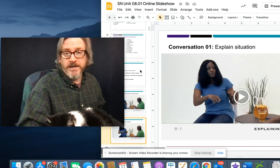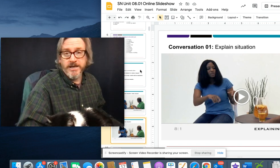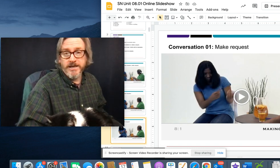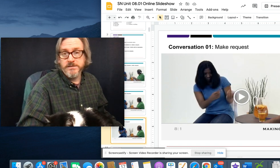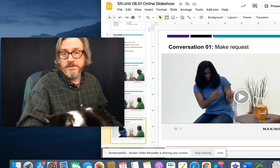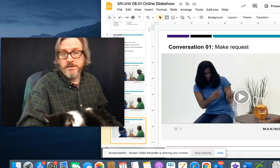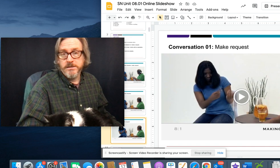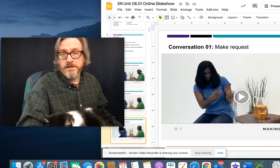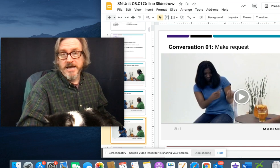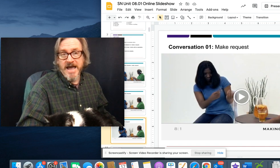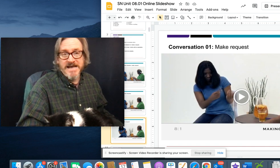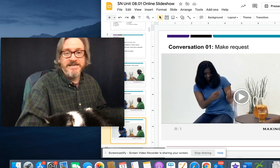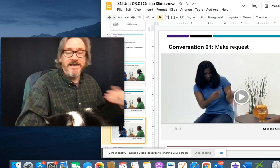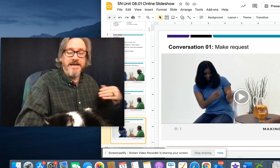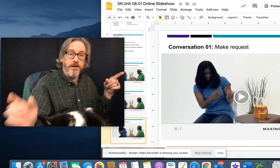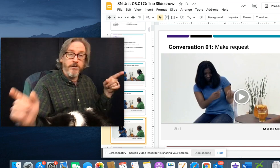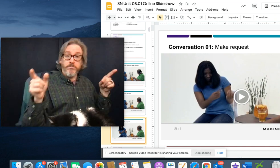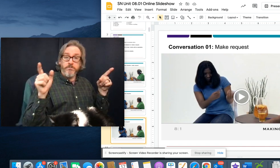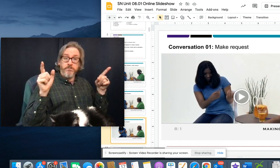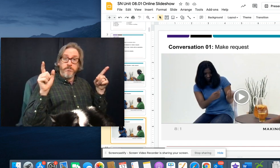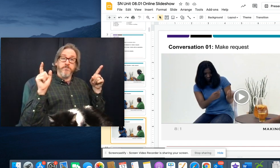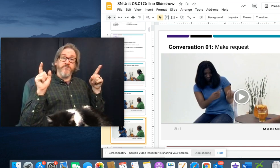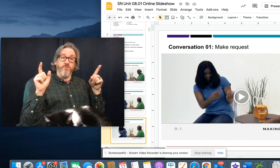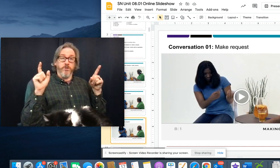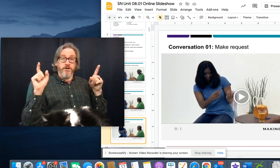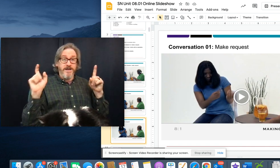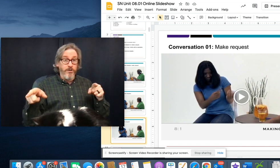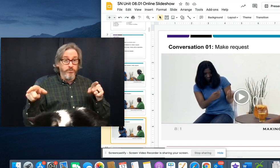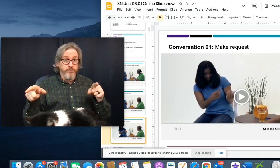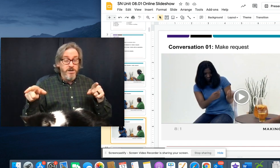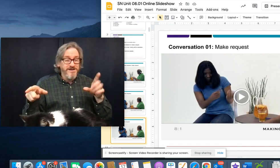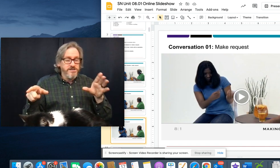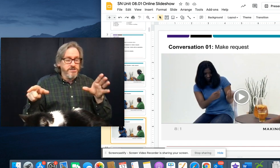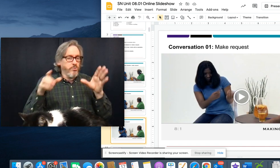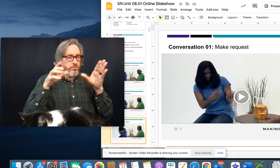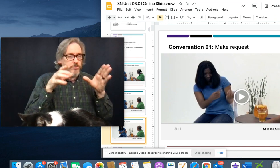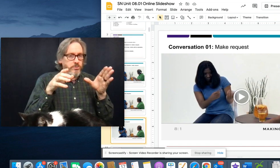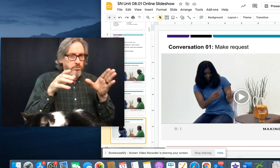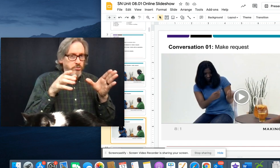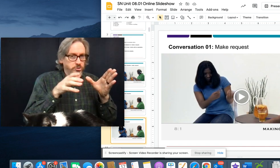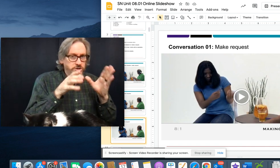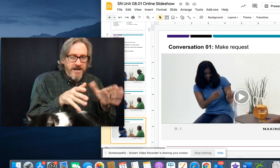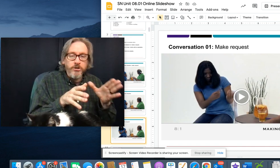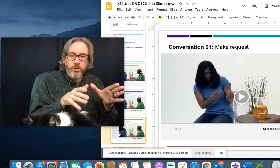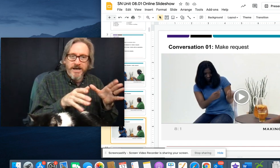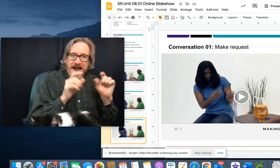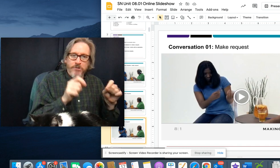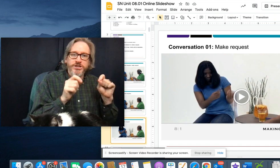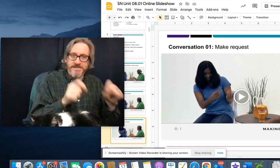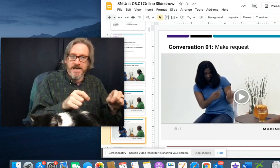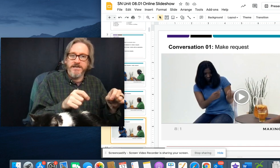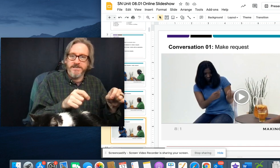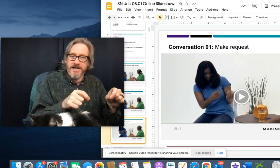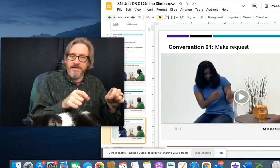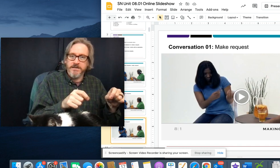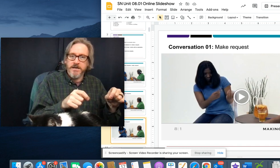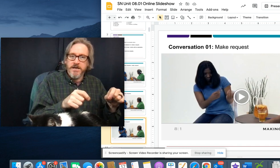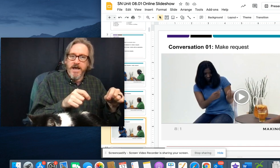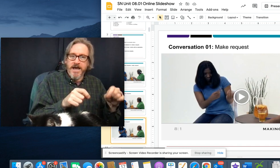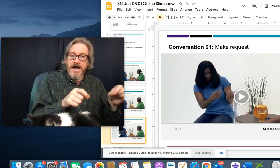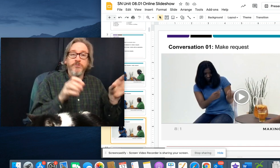one is asking him for help. So take a look at how she signs